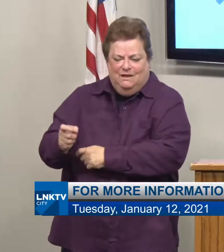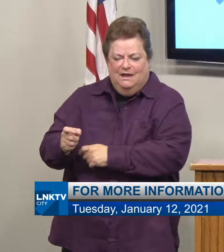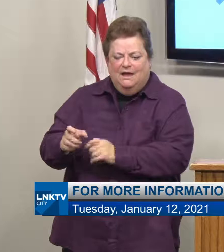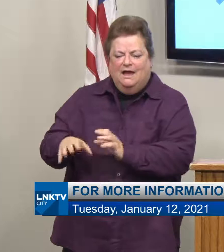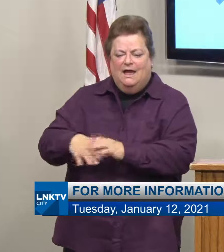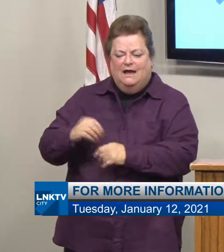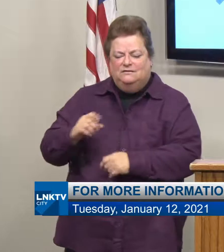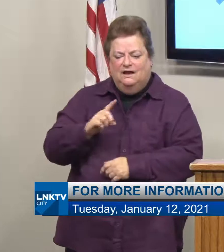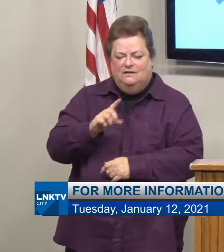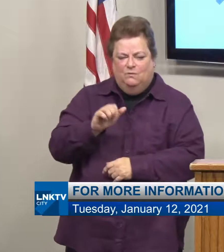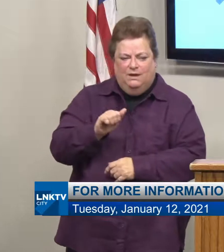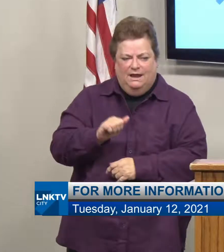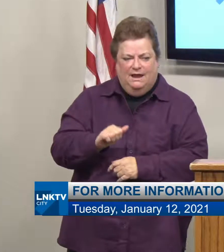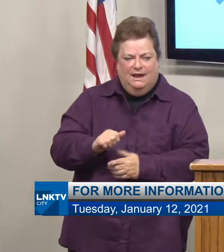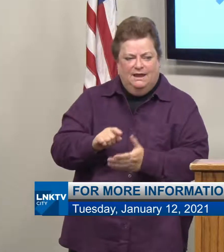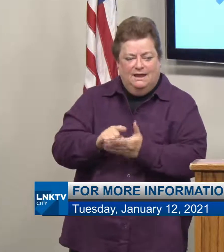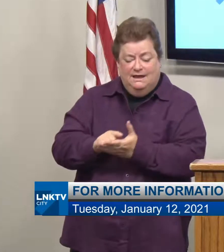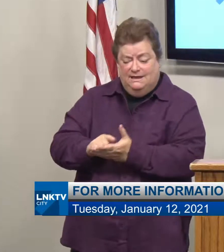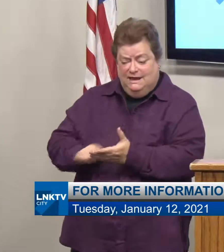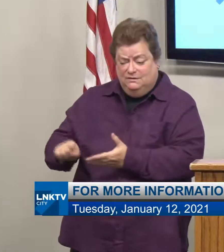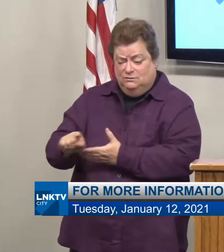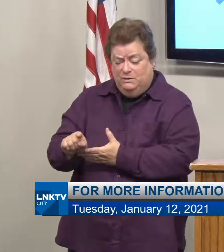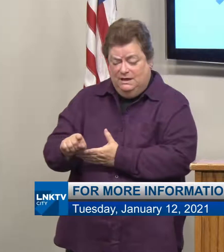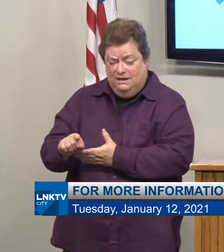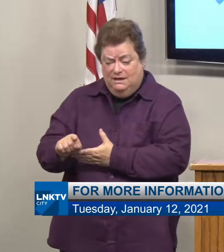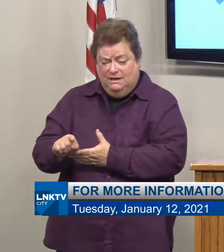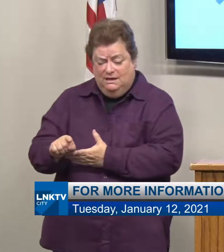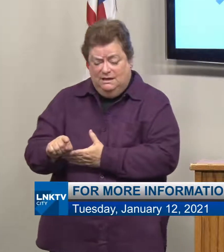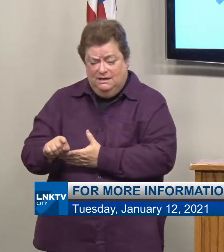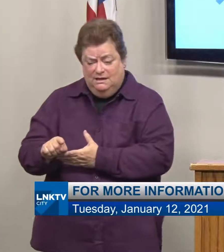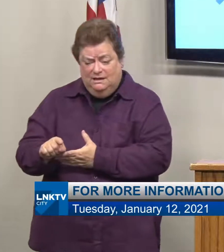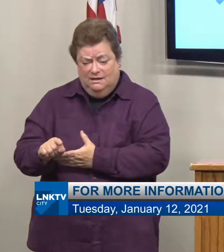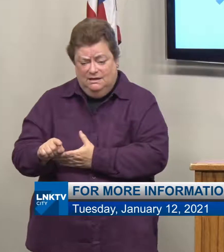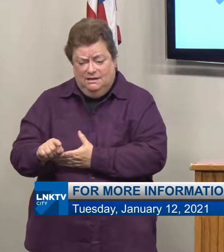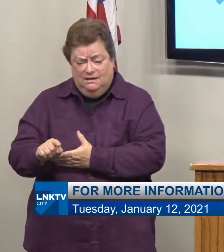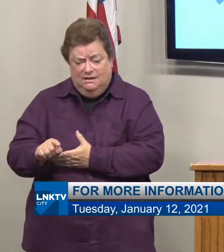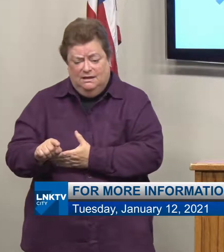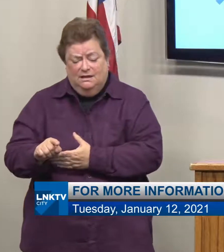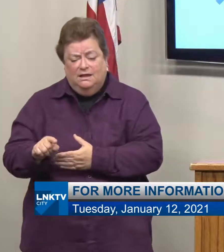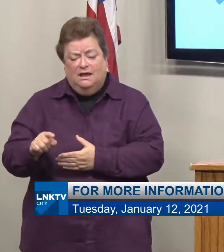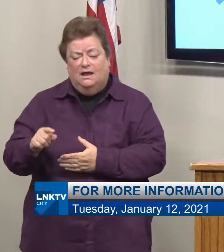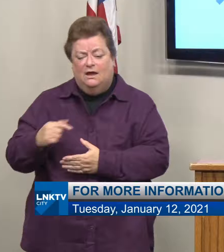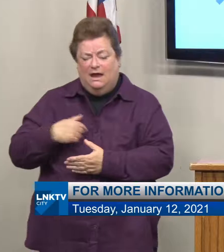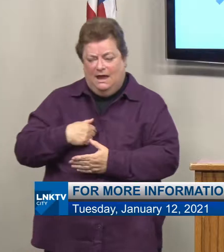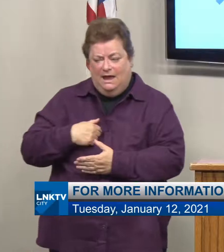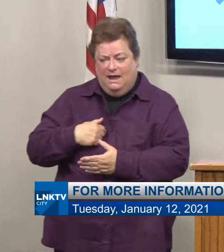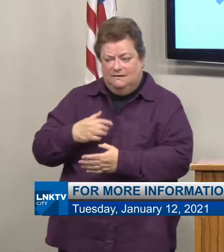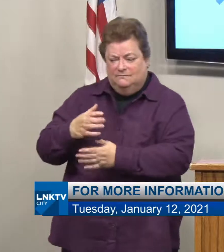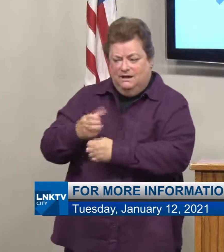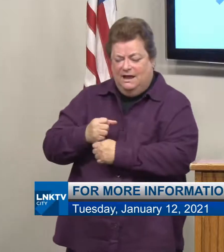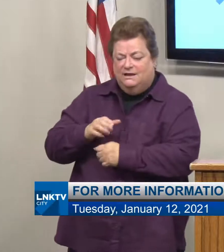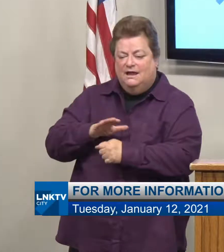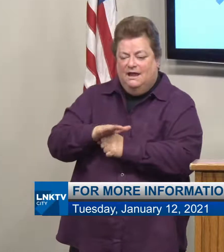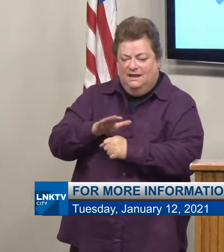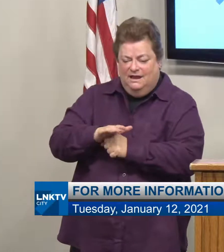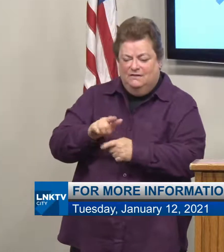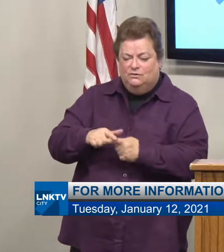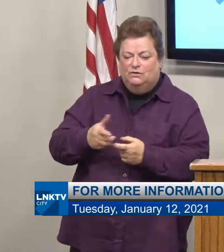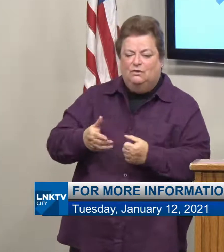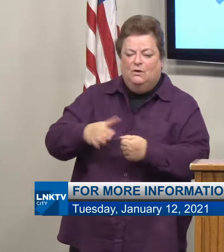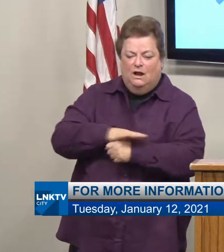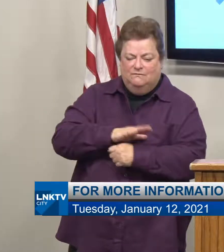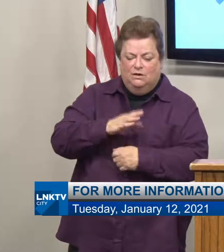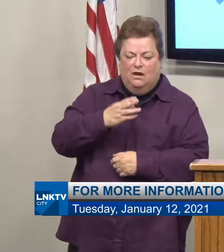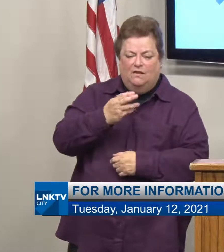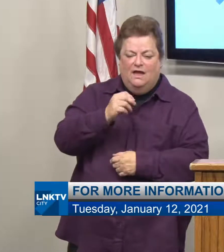1A. Next week will be, I've asked for doses enough to cover all our home health and hospice